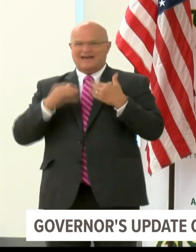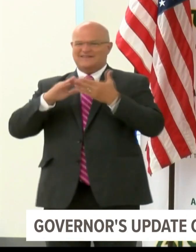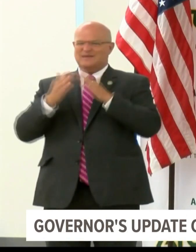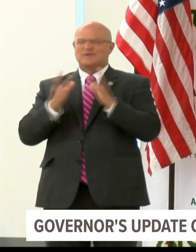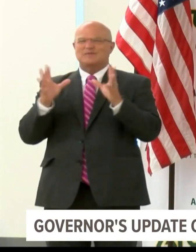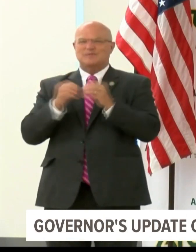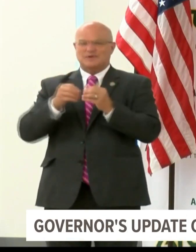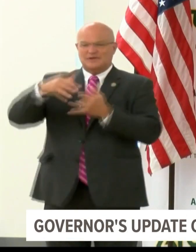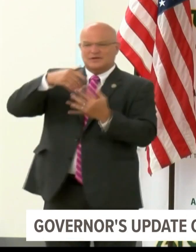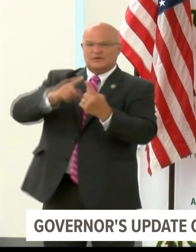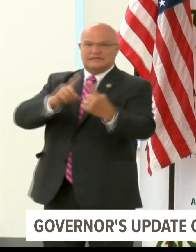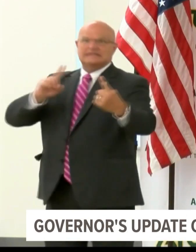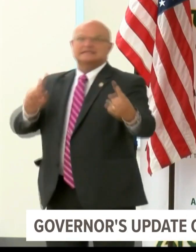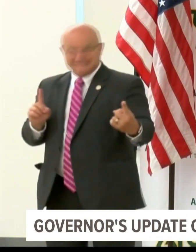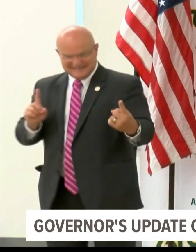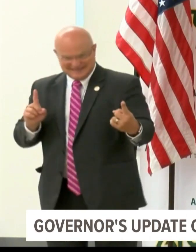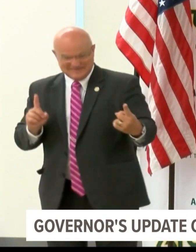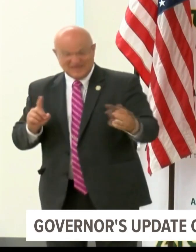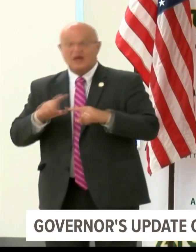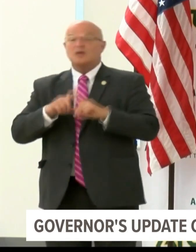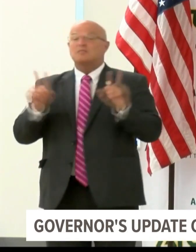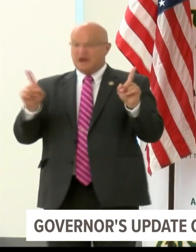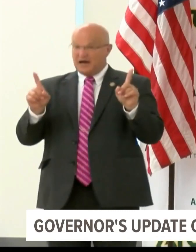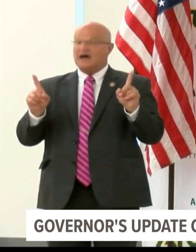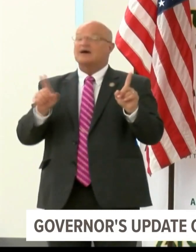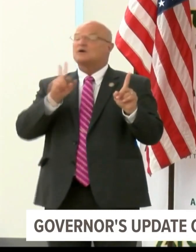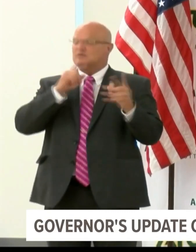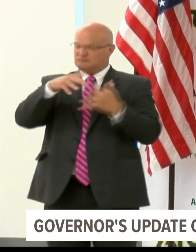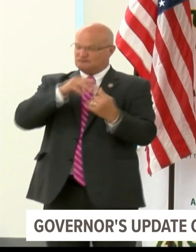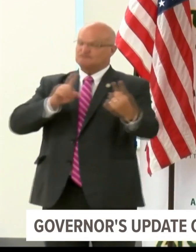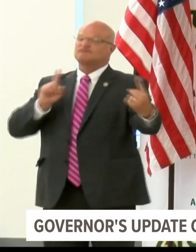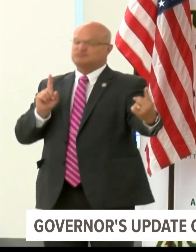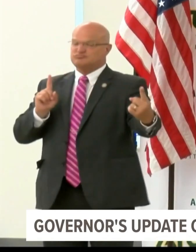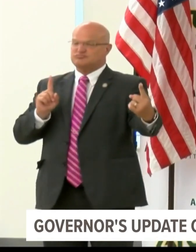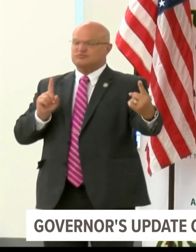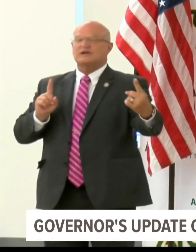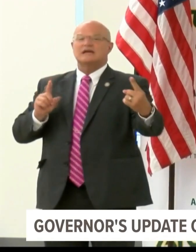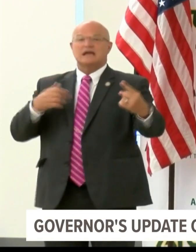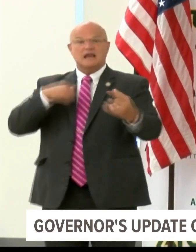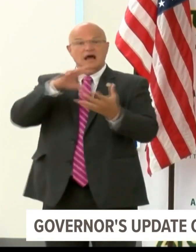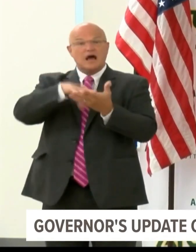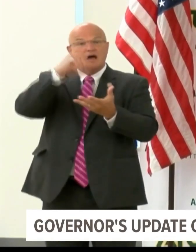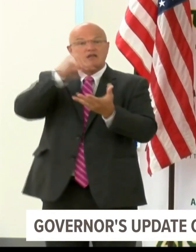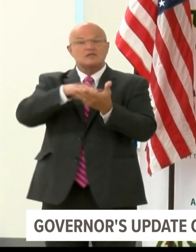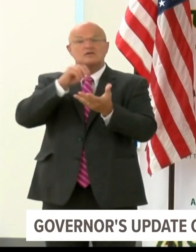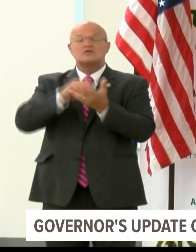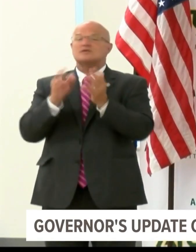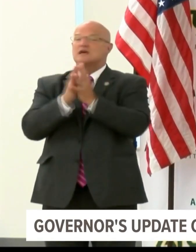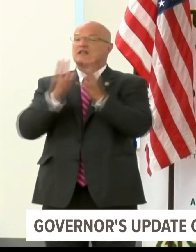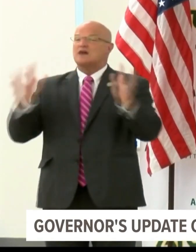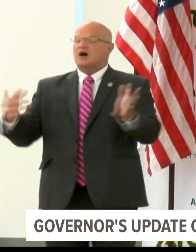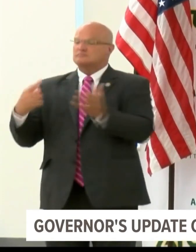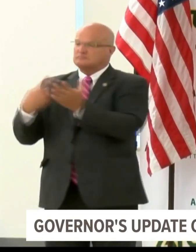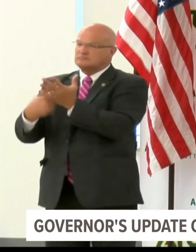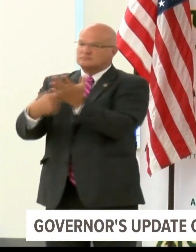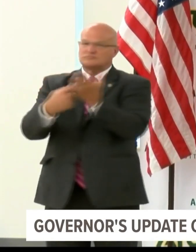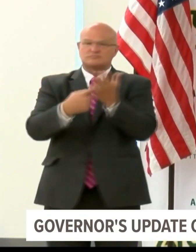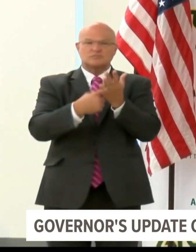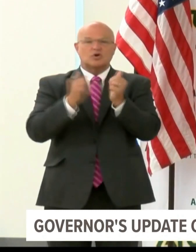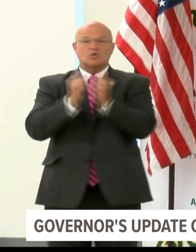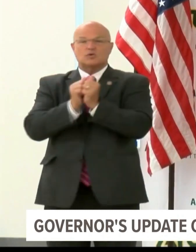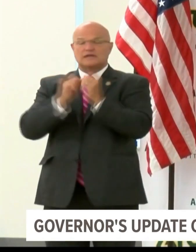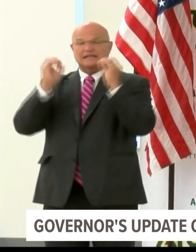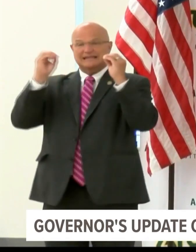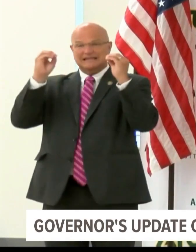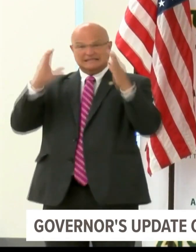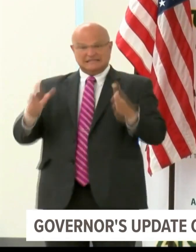meetings socially distanced. But we were socially distanced and I learned a lot talking to our education leaders